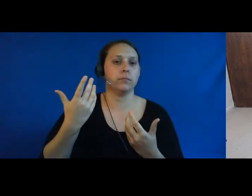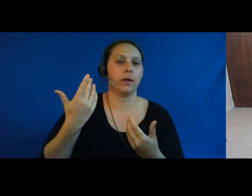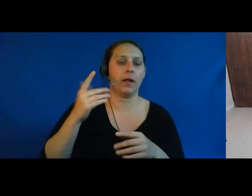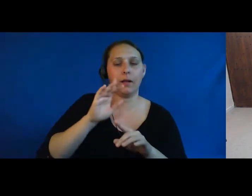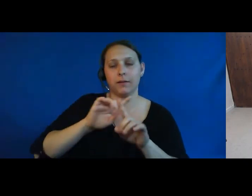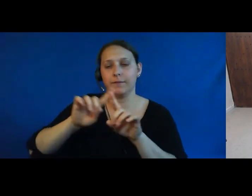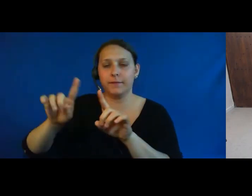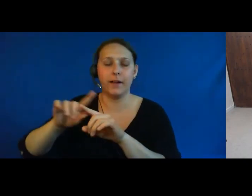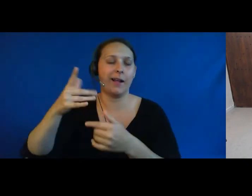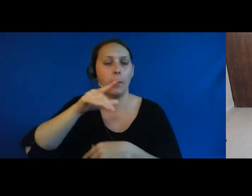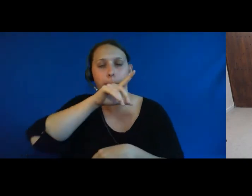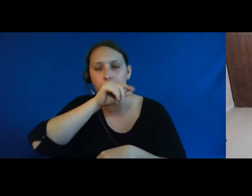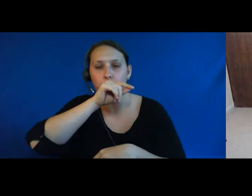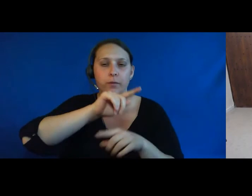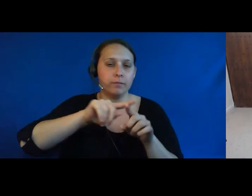well.